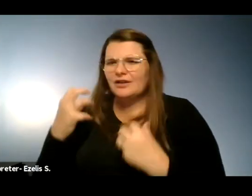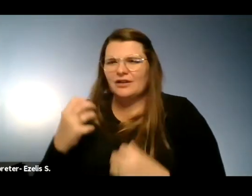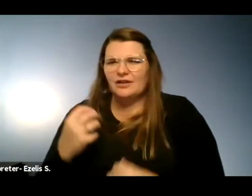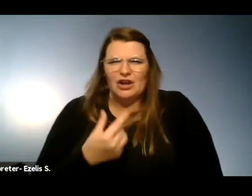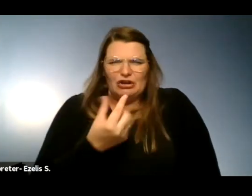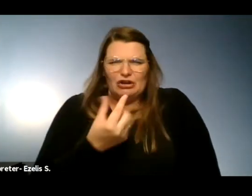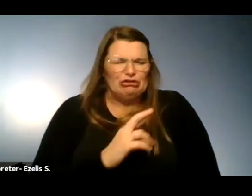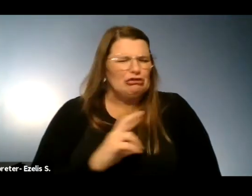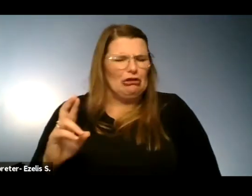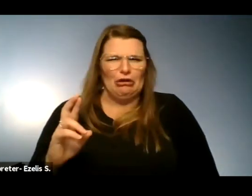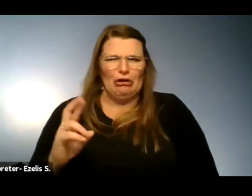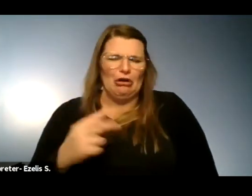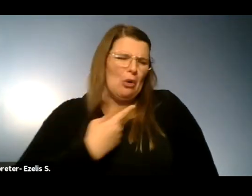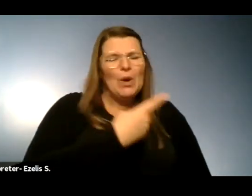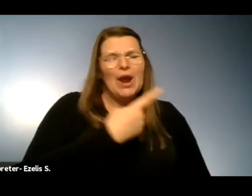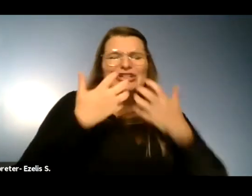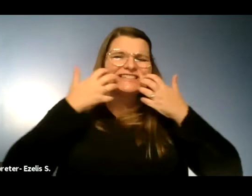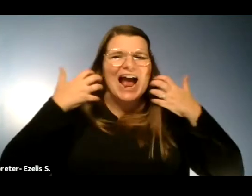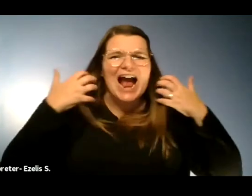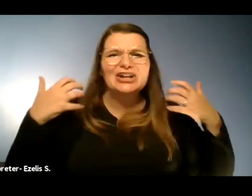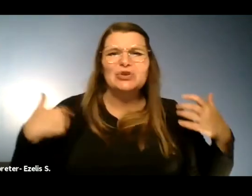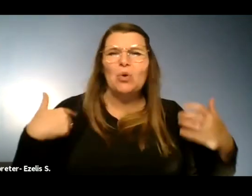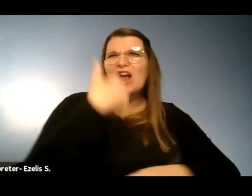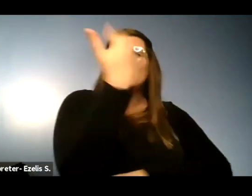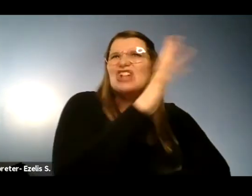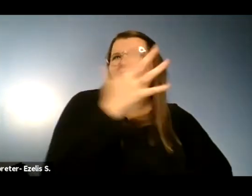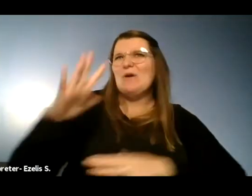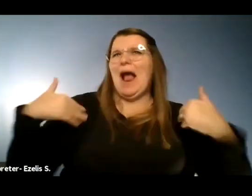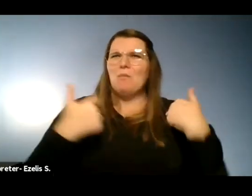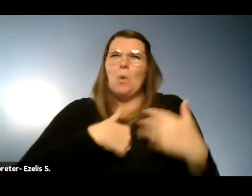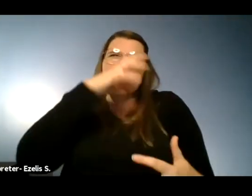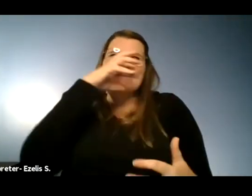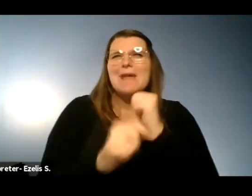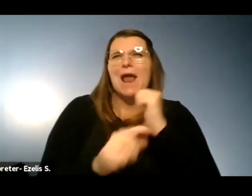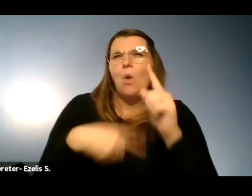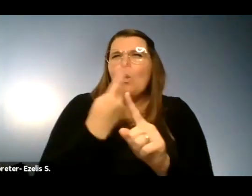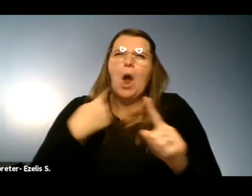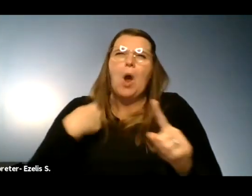Grr, we're tigers. Jungle animals get mean when they're hungry.